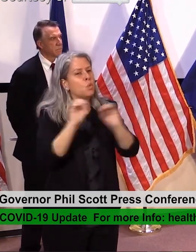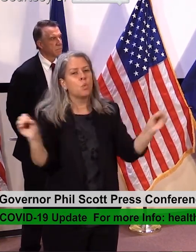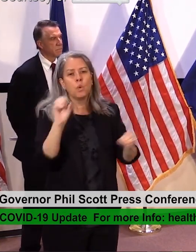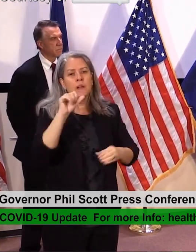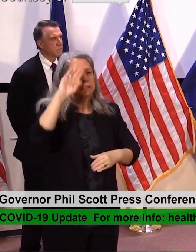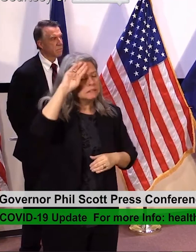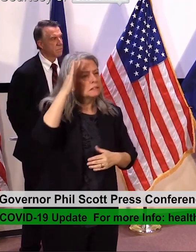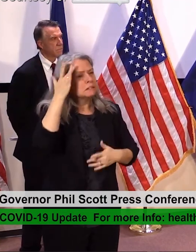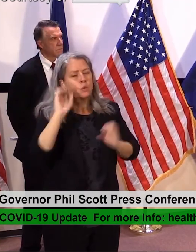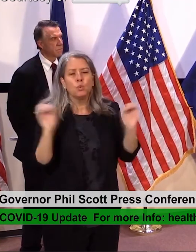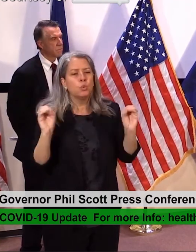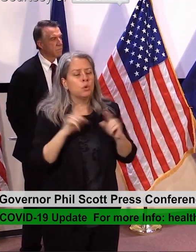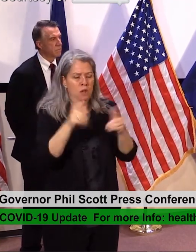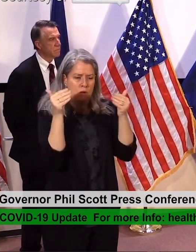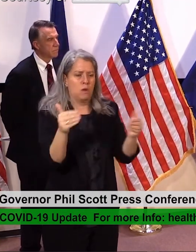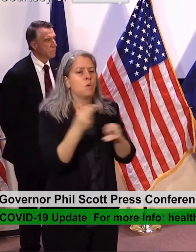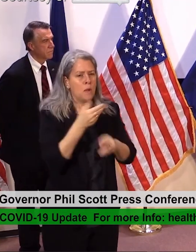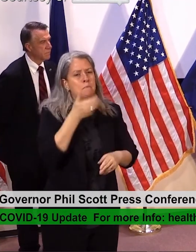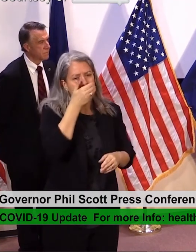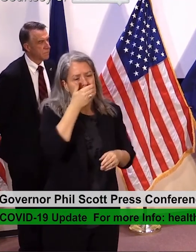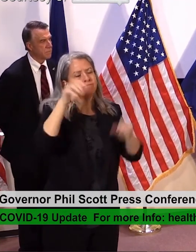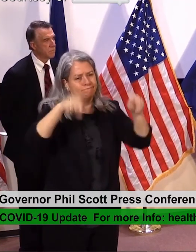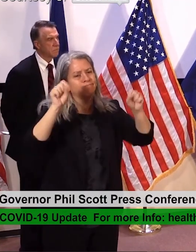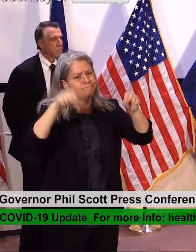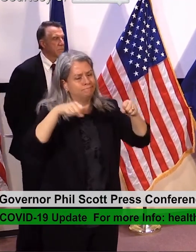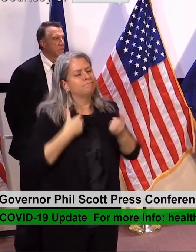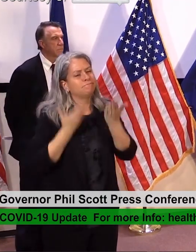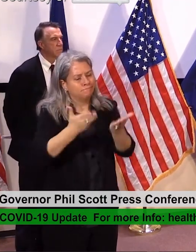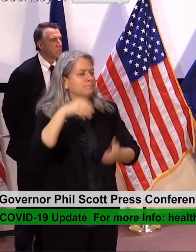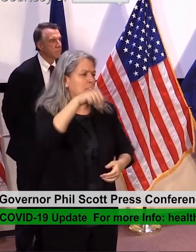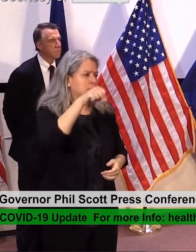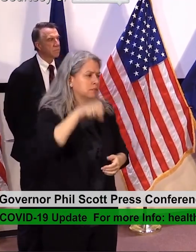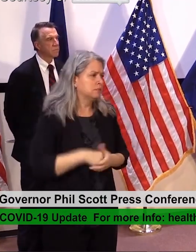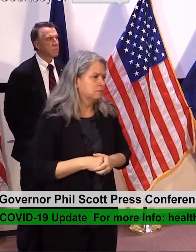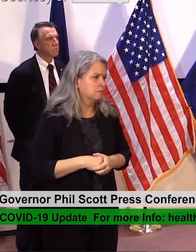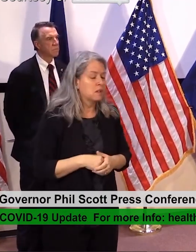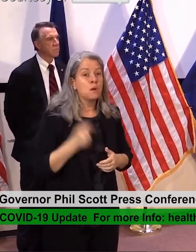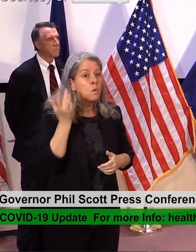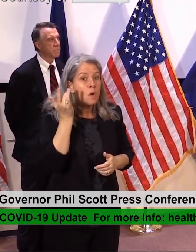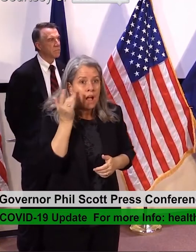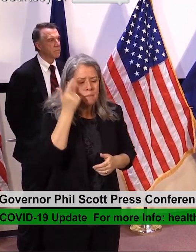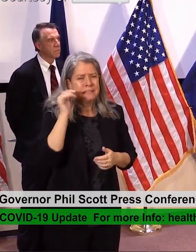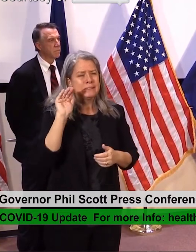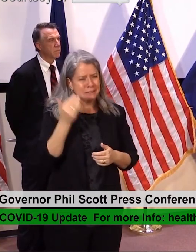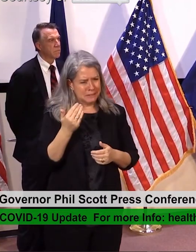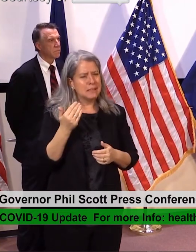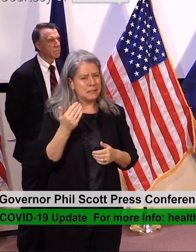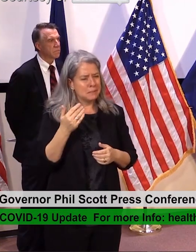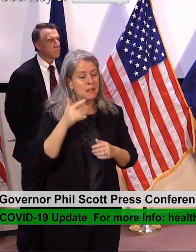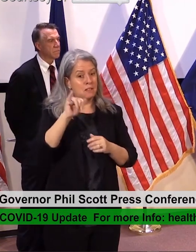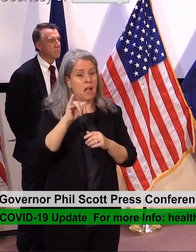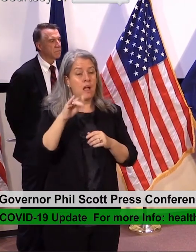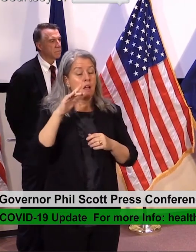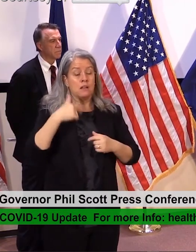Now we know from more recent data that pre-symptomatic spread of COVID is possible, especially in the